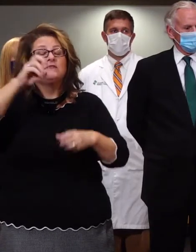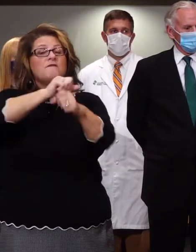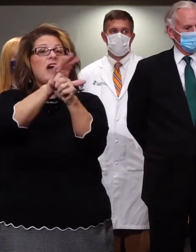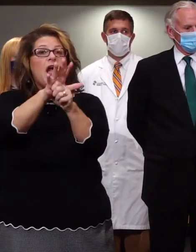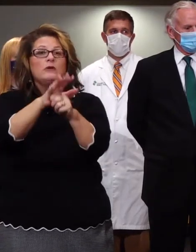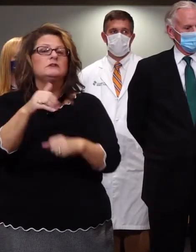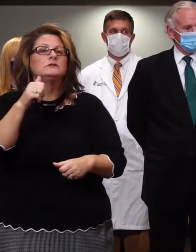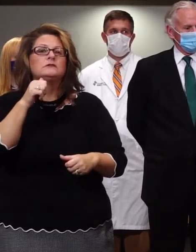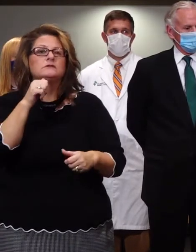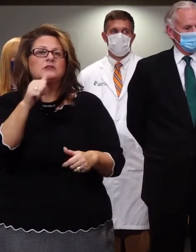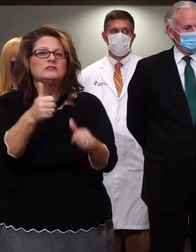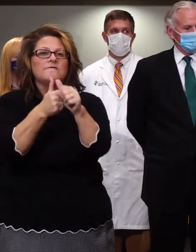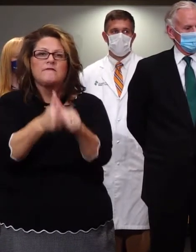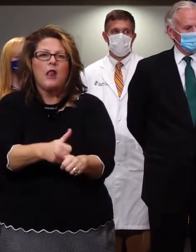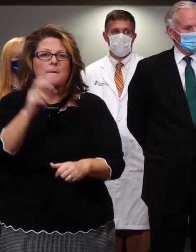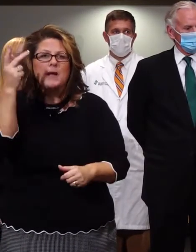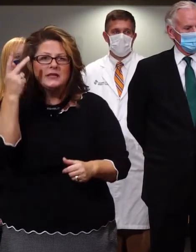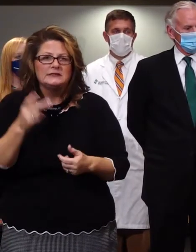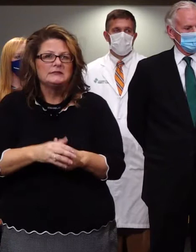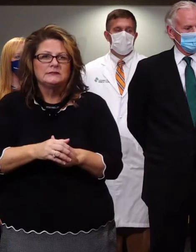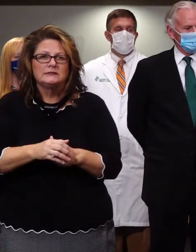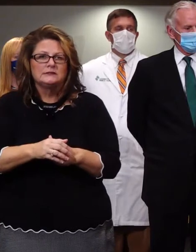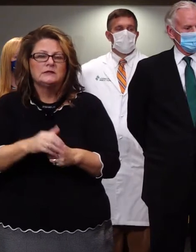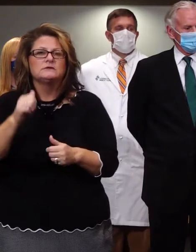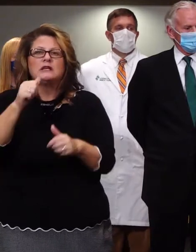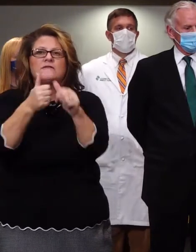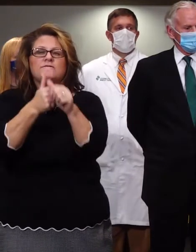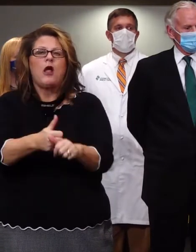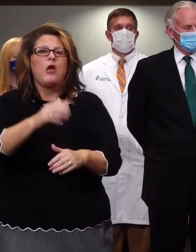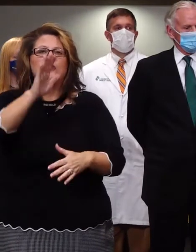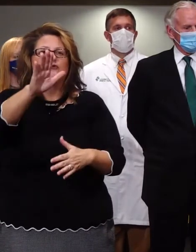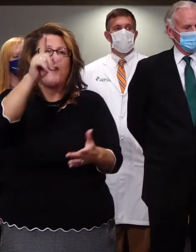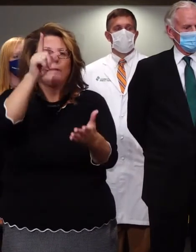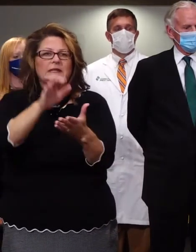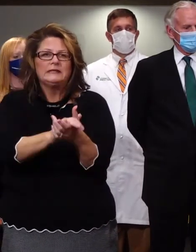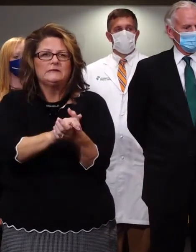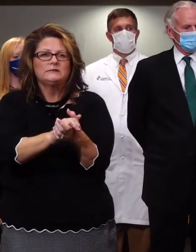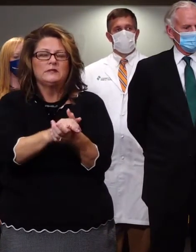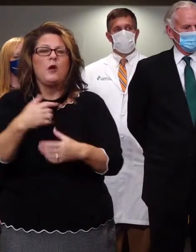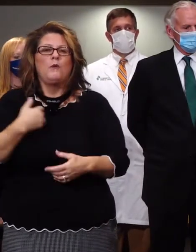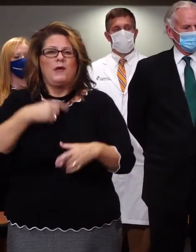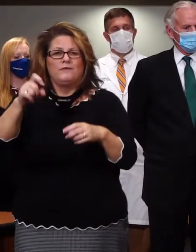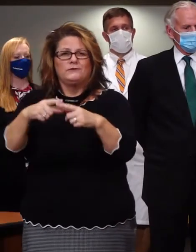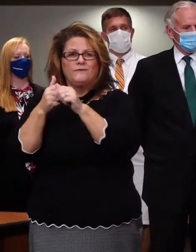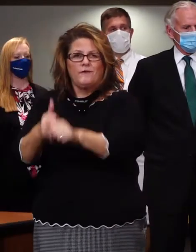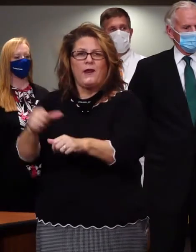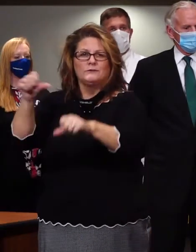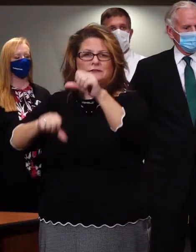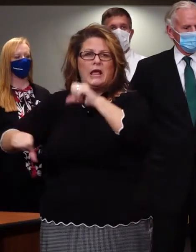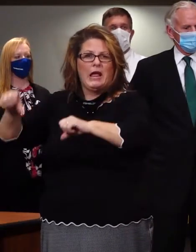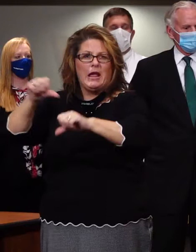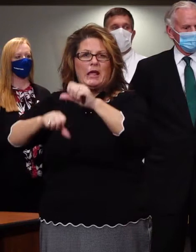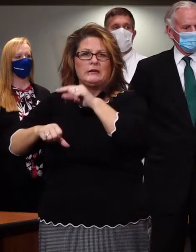beliefs. We have to follow the scientific evidence in making decisions about what we're going to do. And so if we understand that